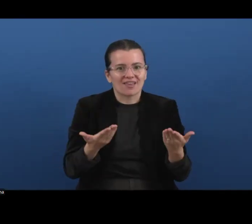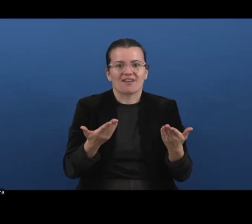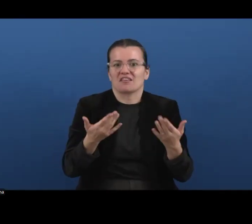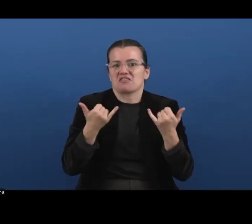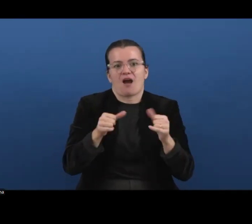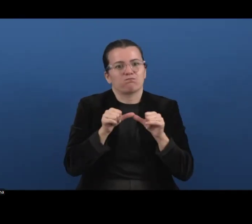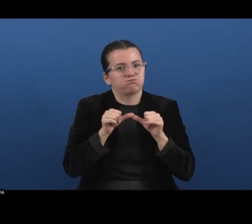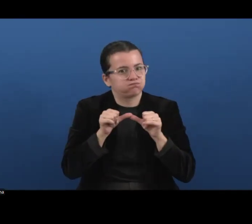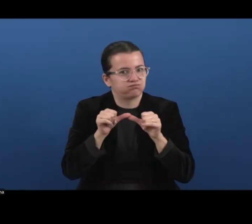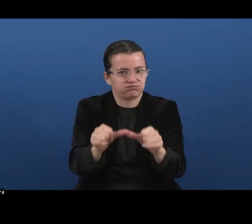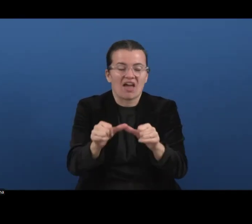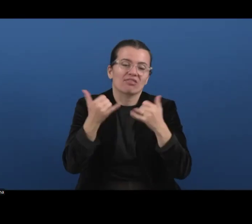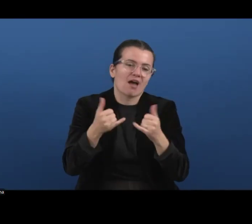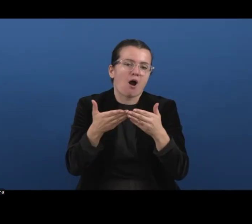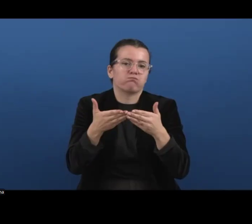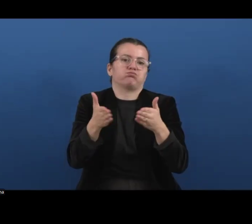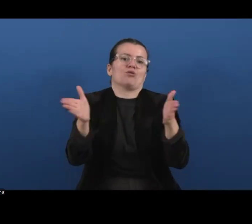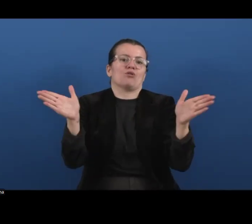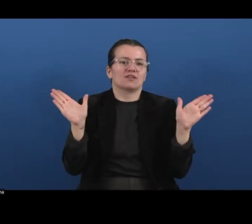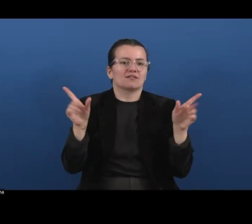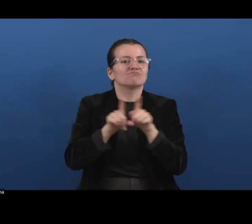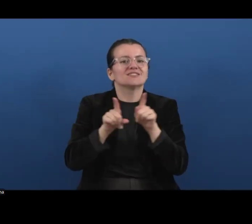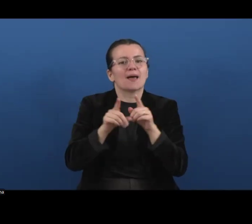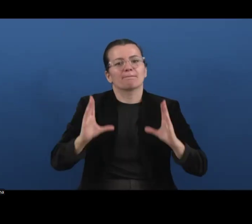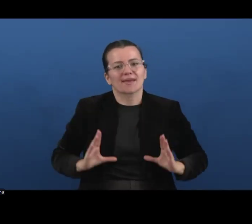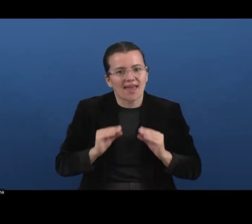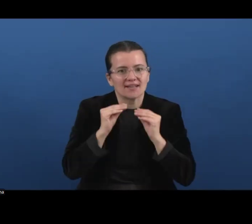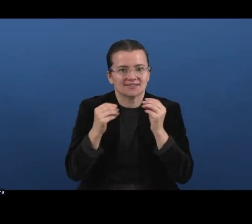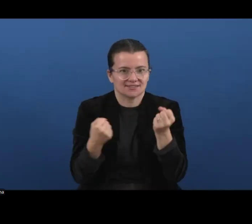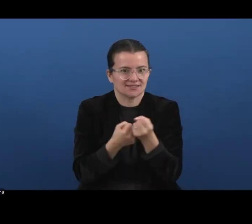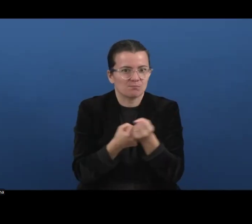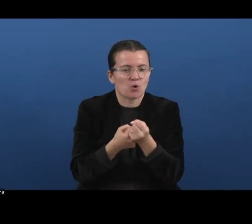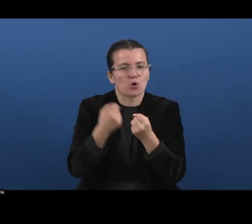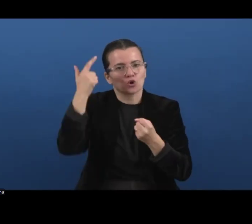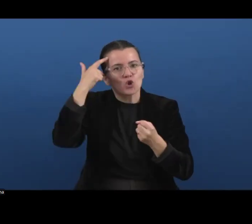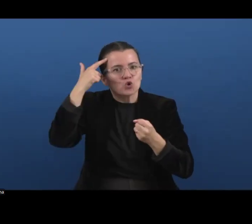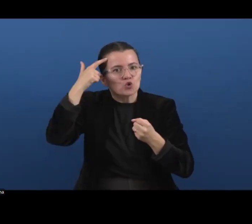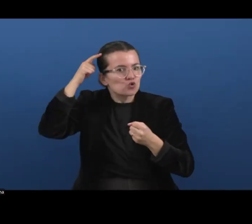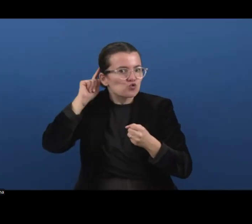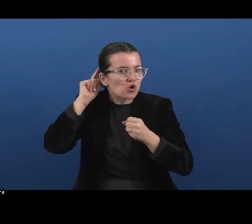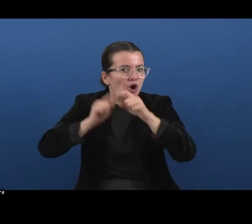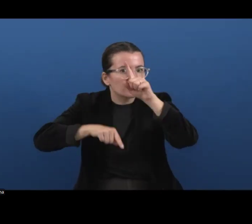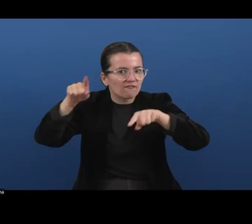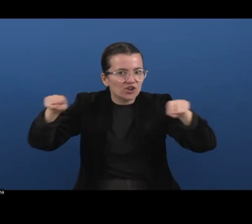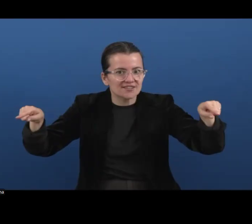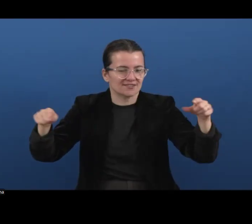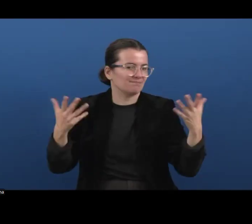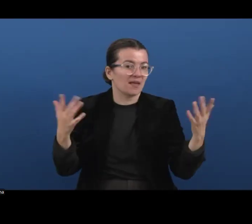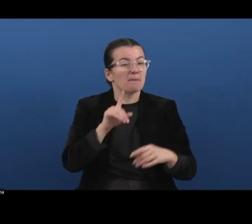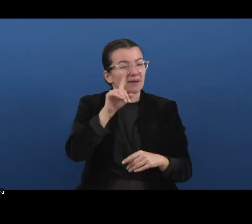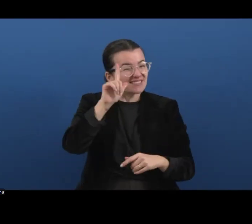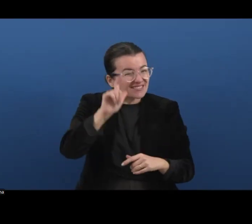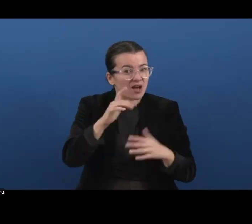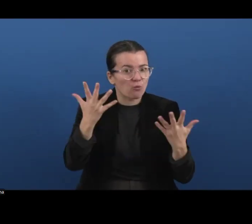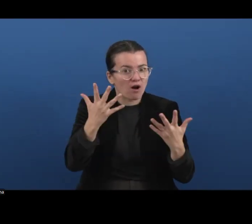calls, we identified a need for a handbook for carers, and that then became a UK Carers Charter